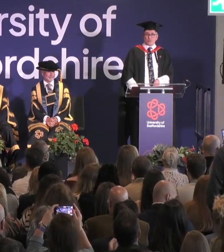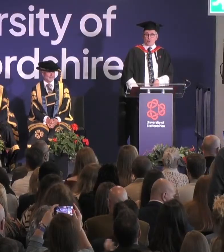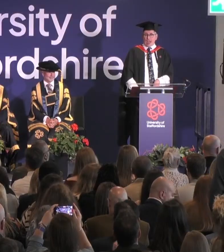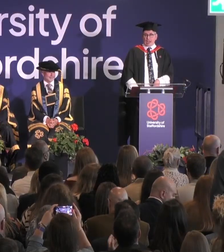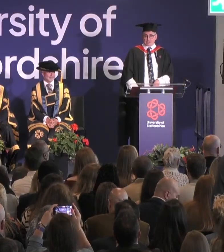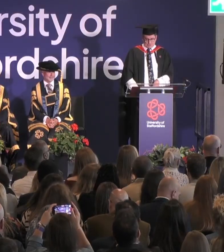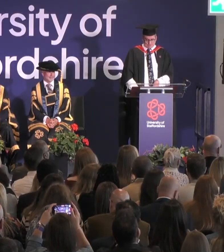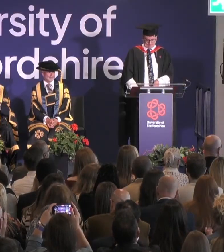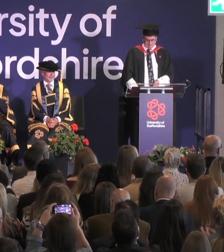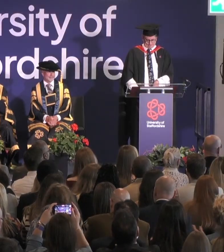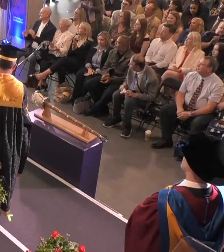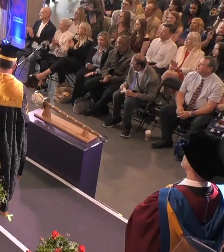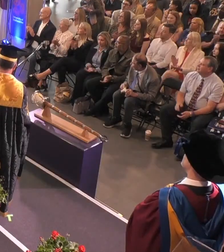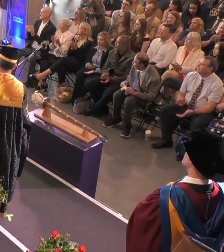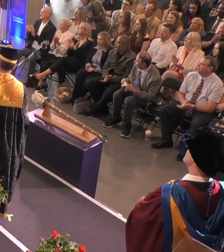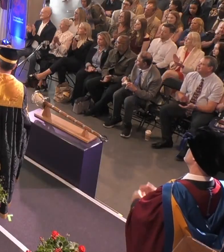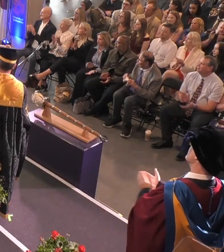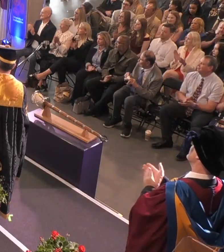Elizabeth Bratt.